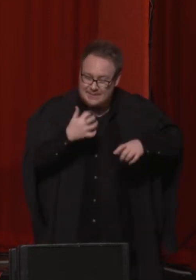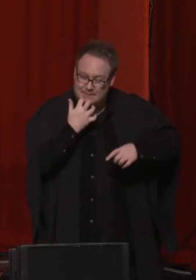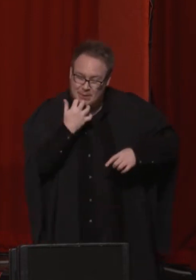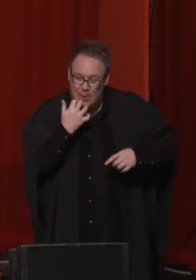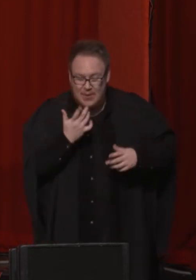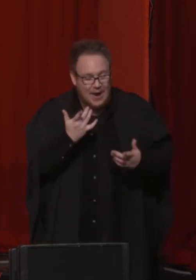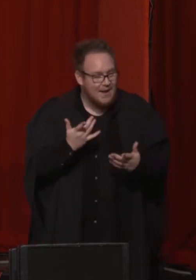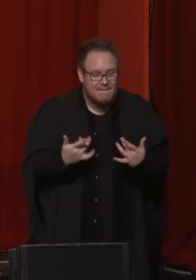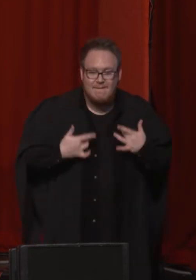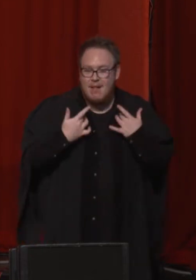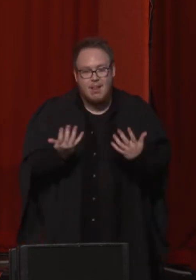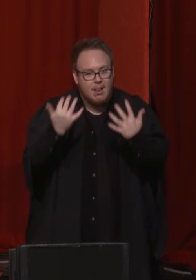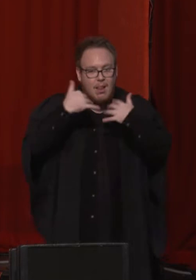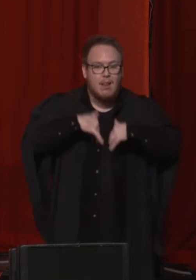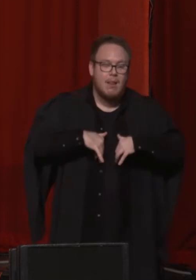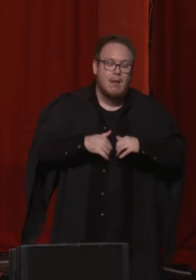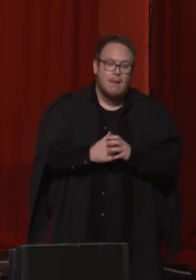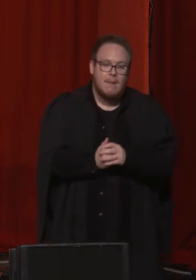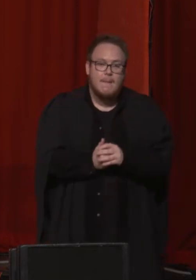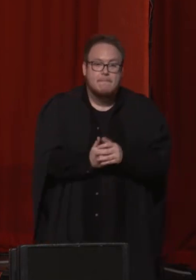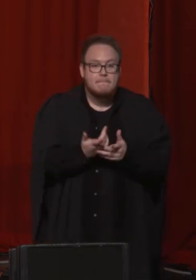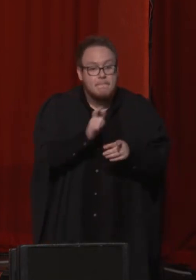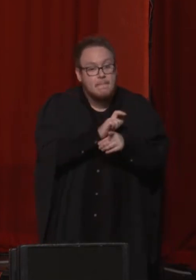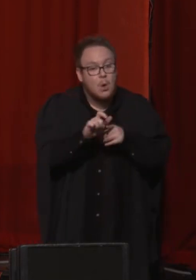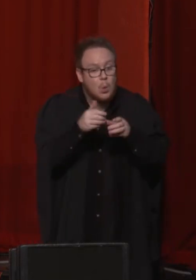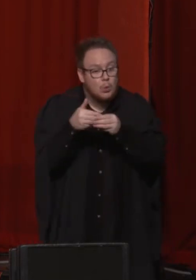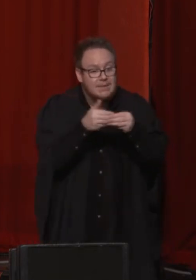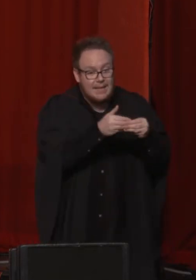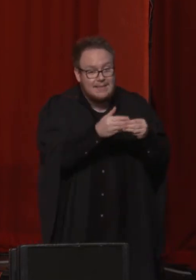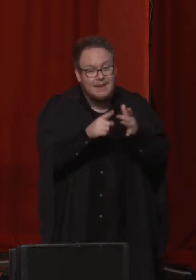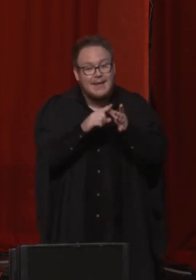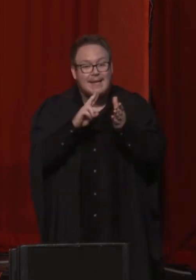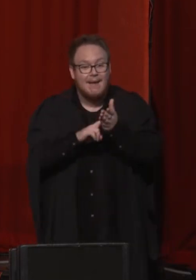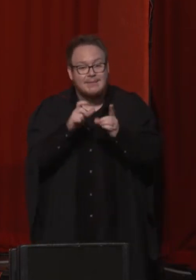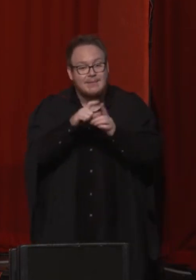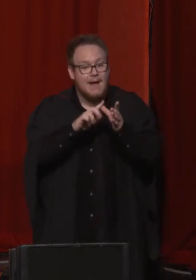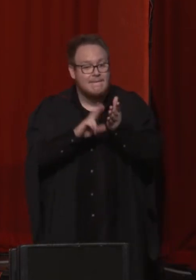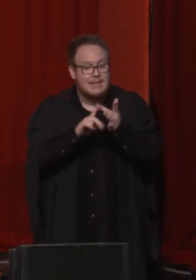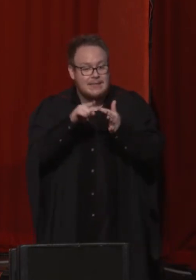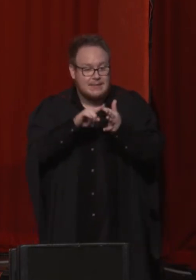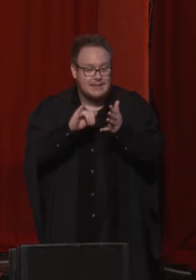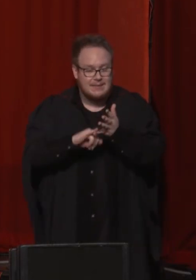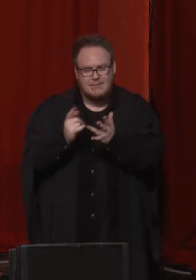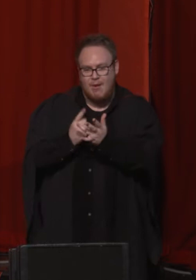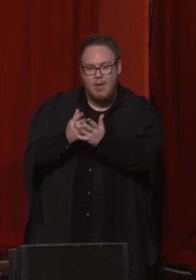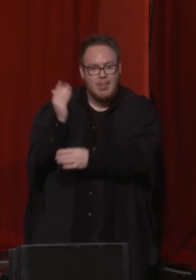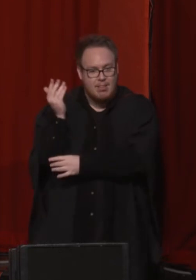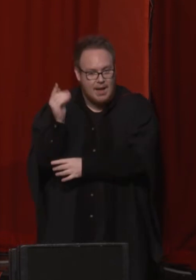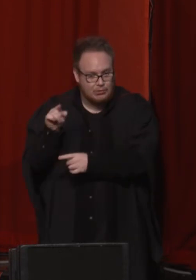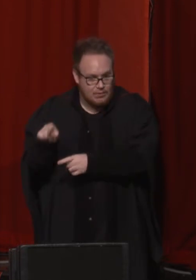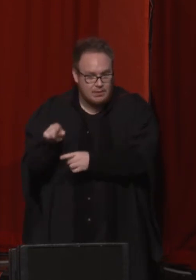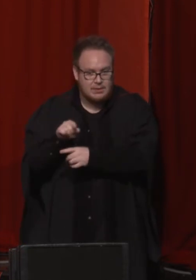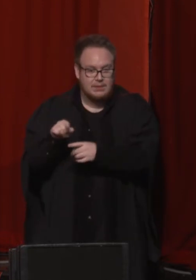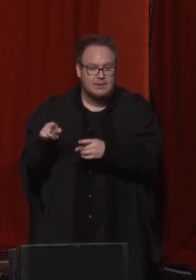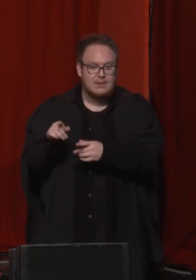too much. Our course leader, Ian Davis, the other lecturers on our course, and